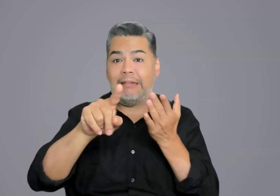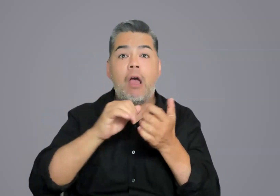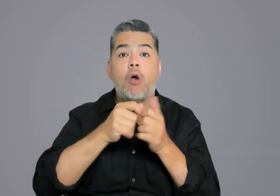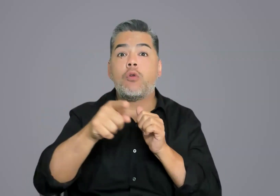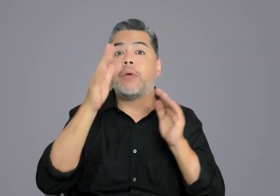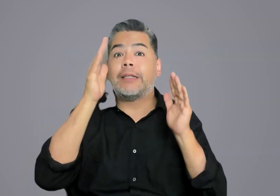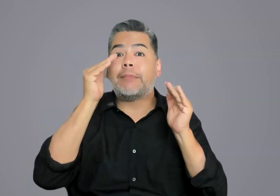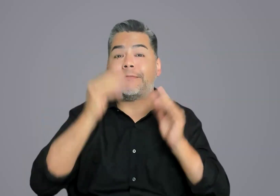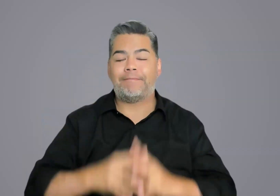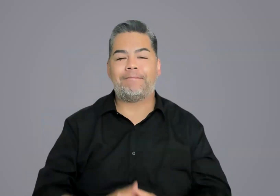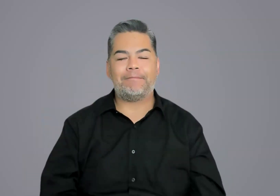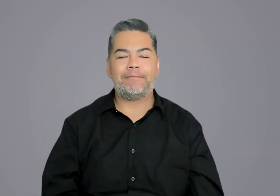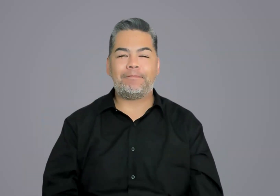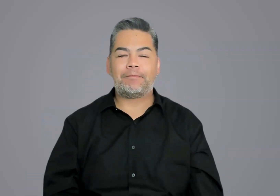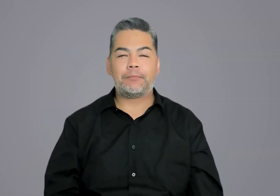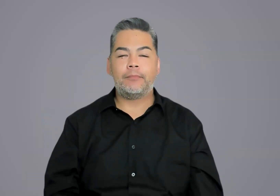to be.